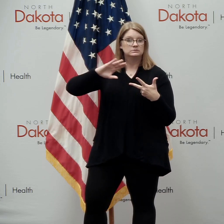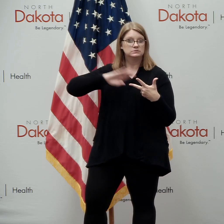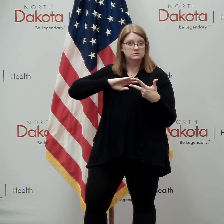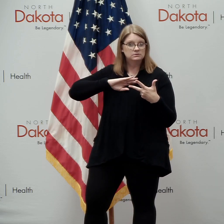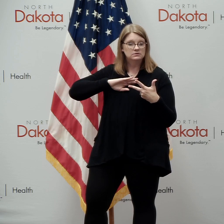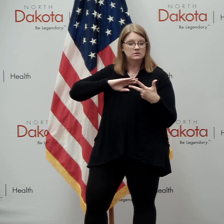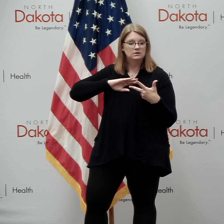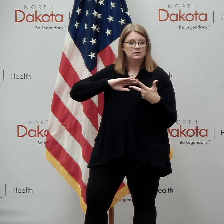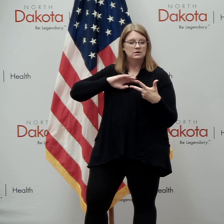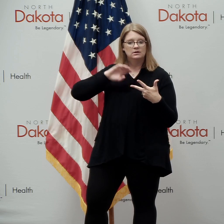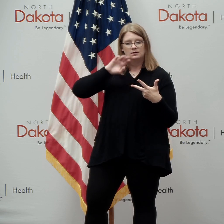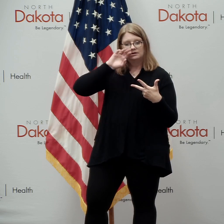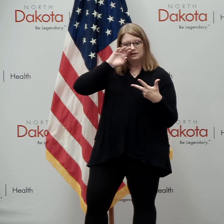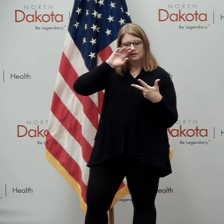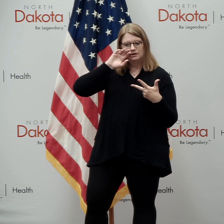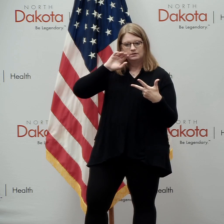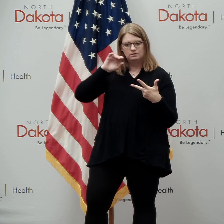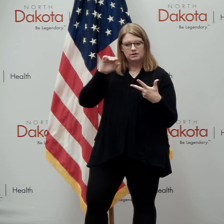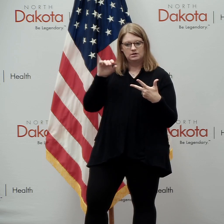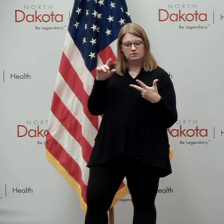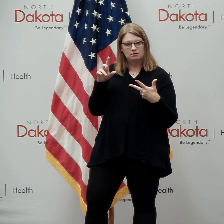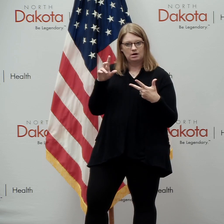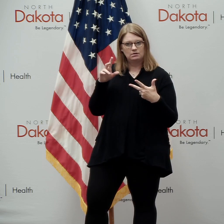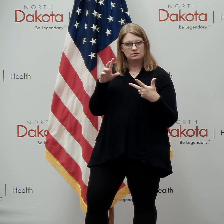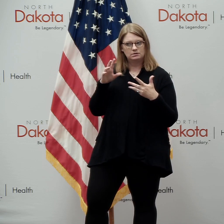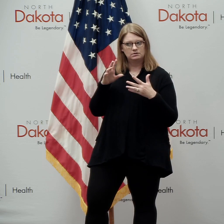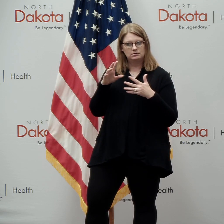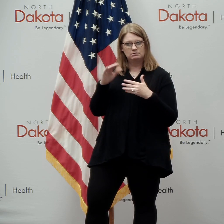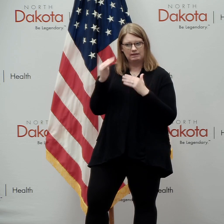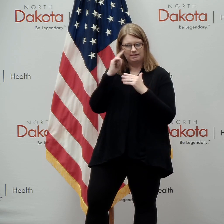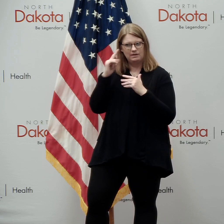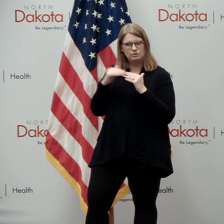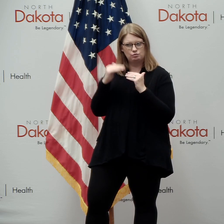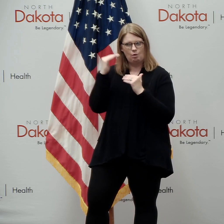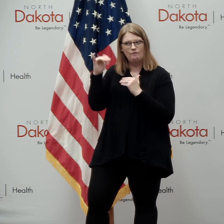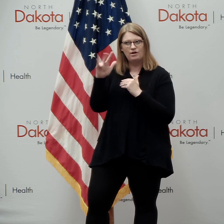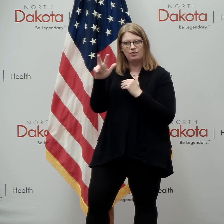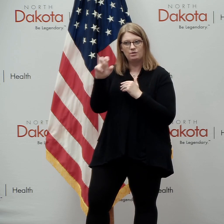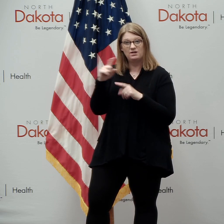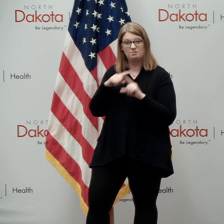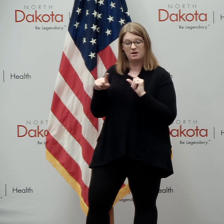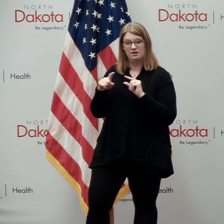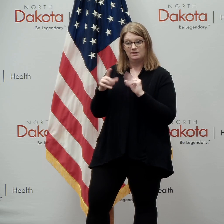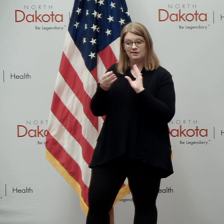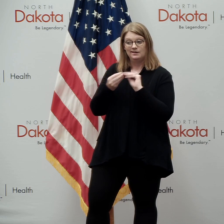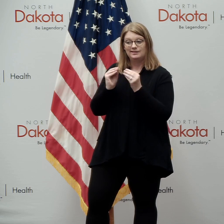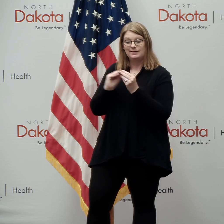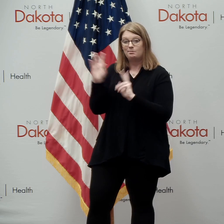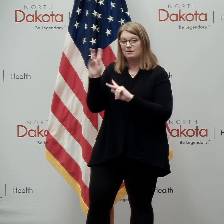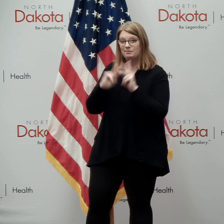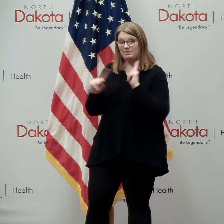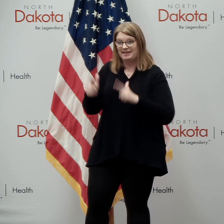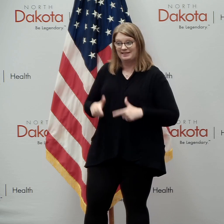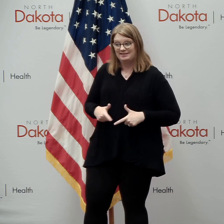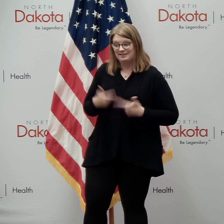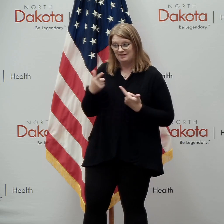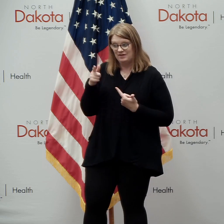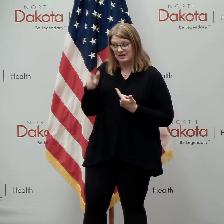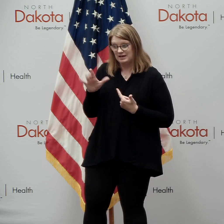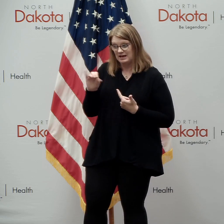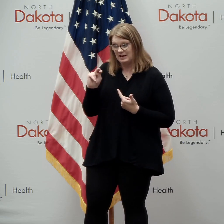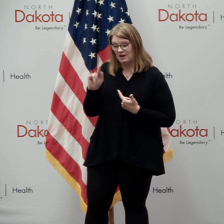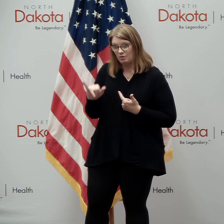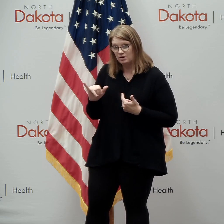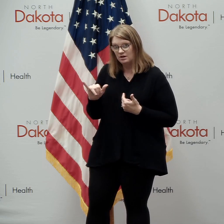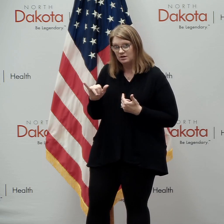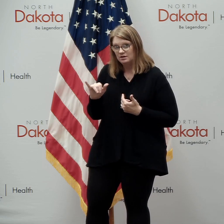is an absolute number of actives there, I think over 300, given the population in that county on a per